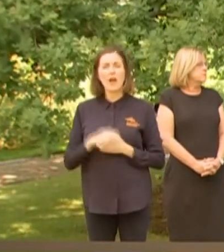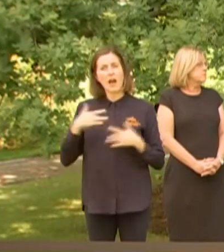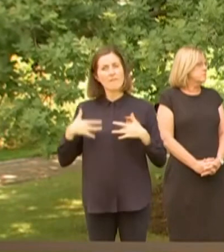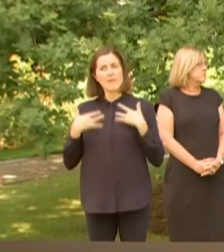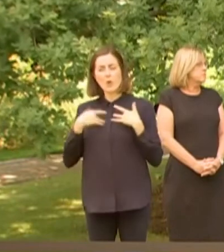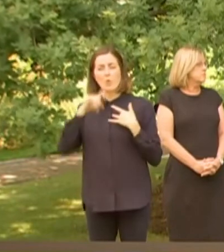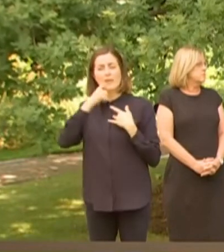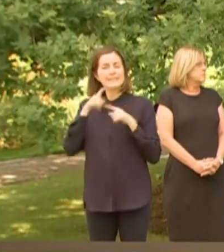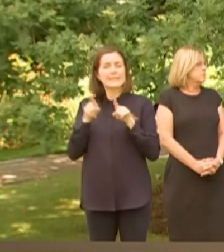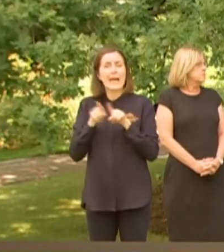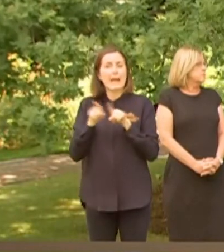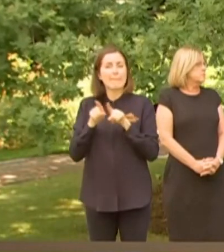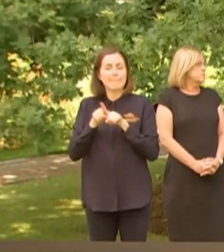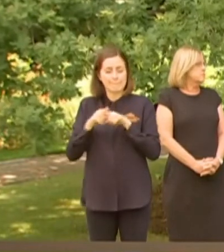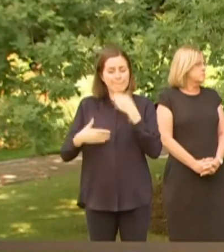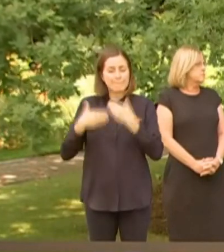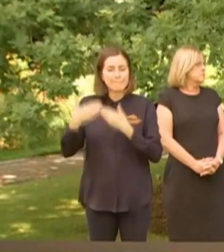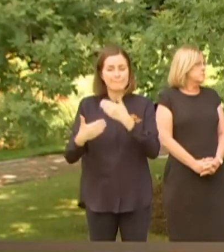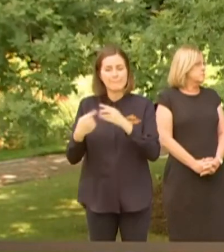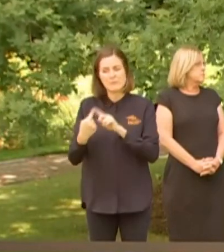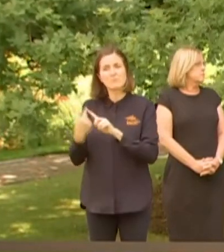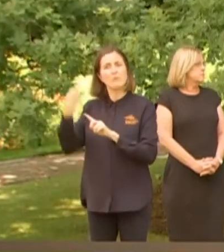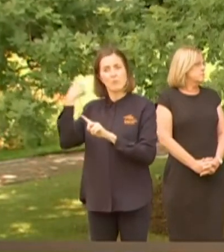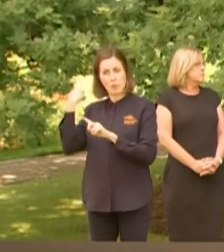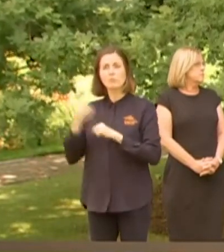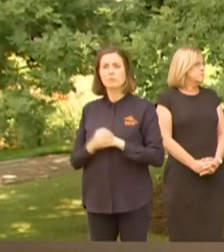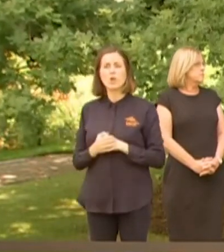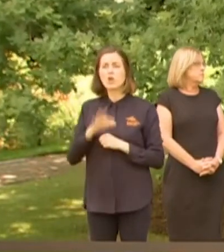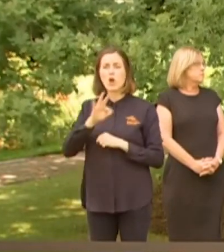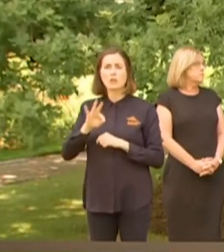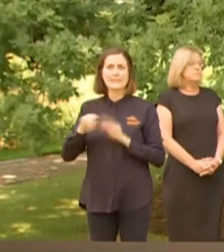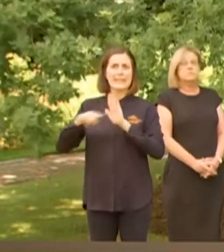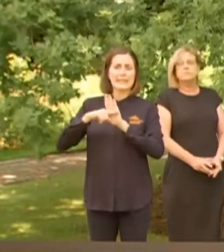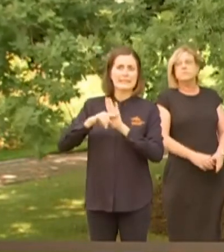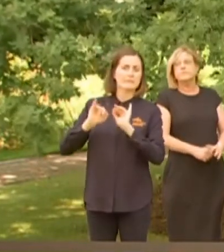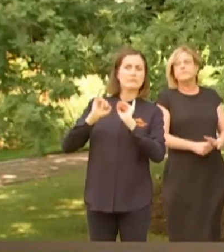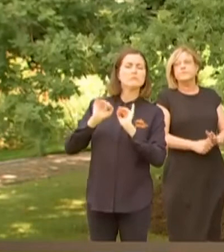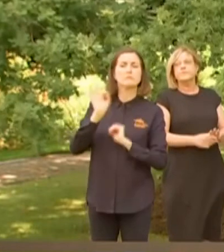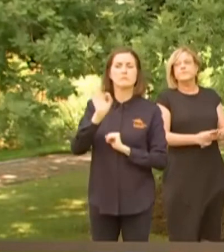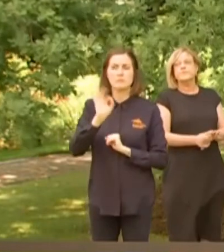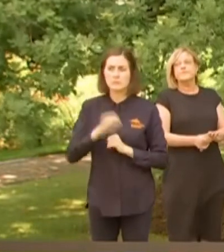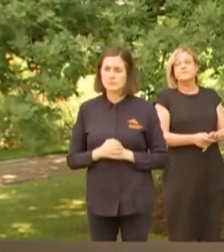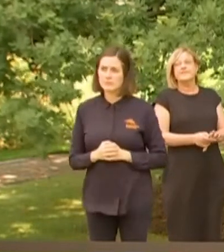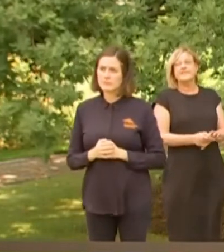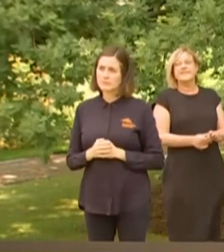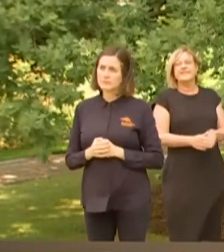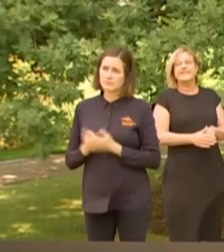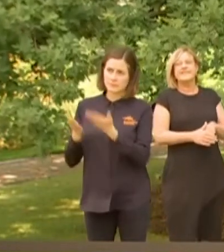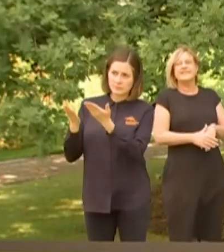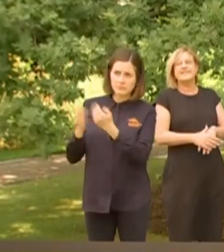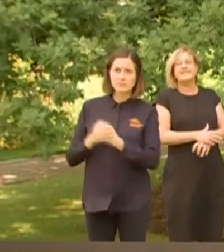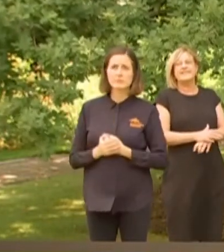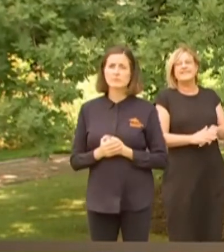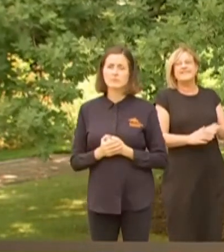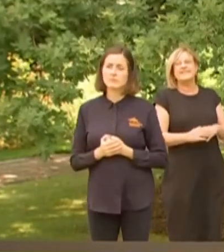it be to the global pandemic or all the other work that our public health team does. Does the Chief Health Officer